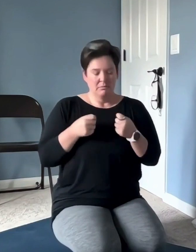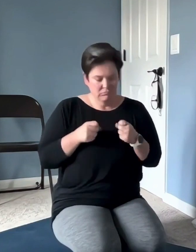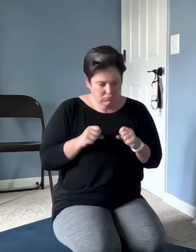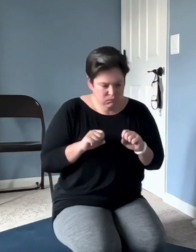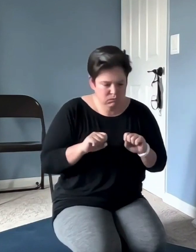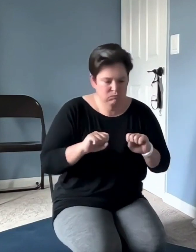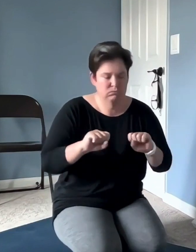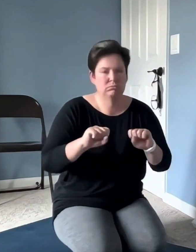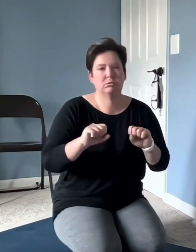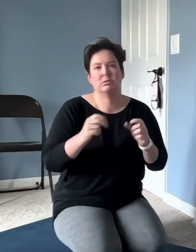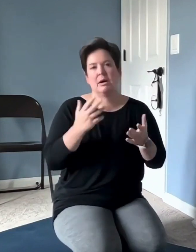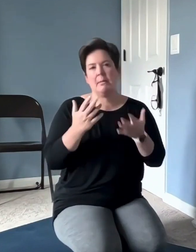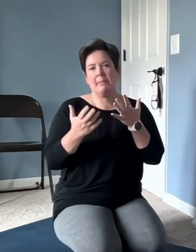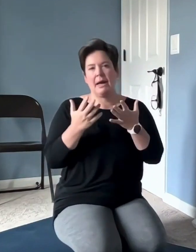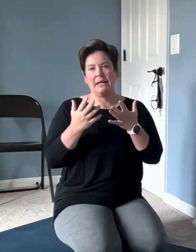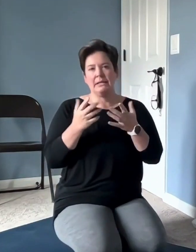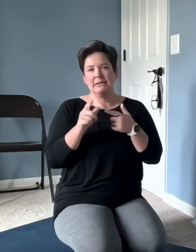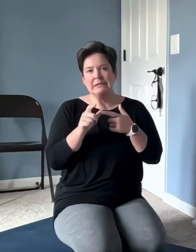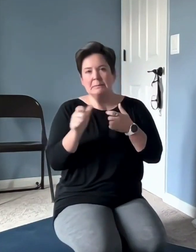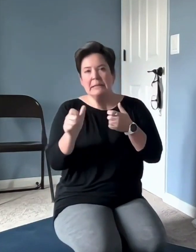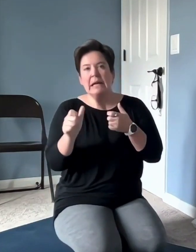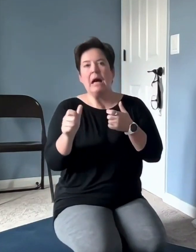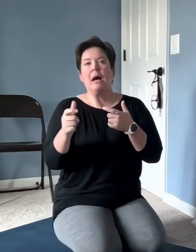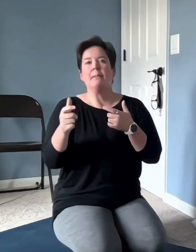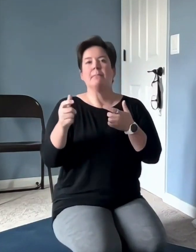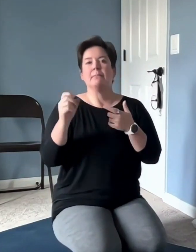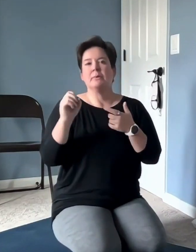with effort, the breath, or with speed.